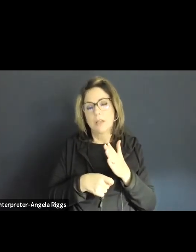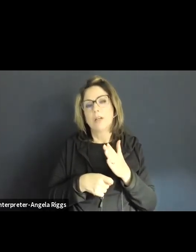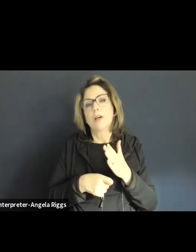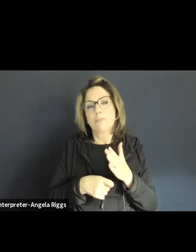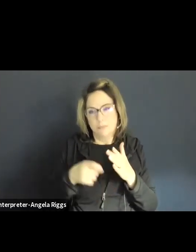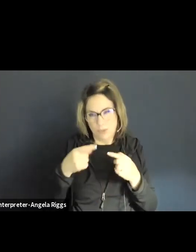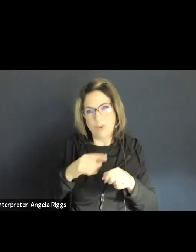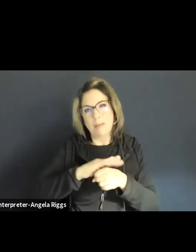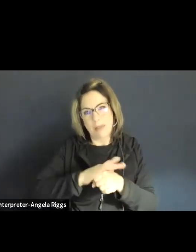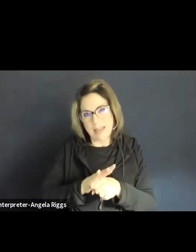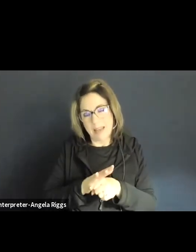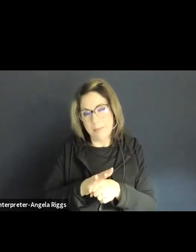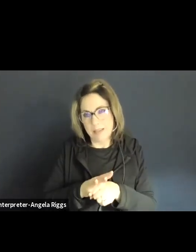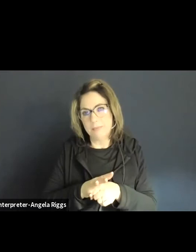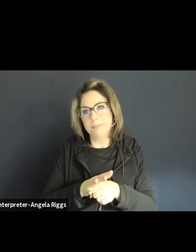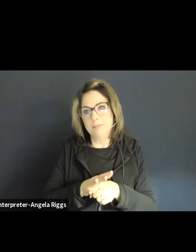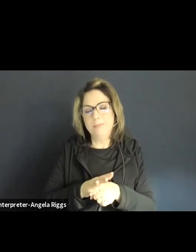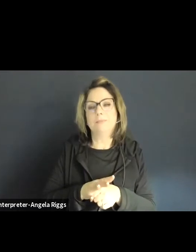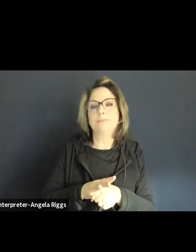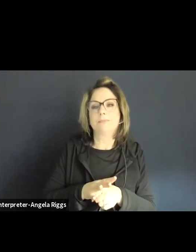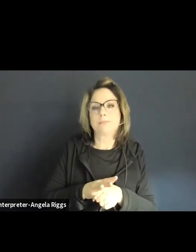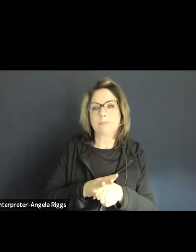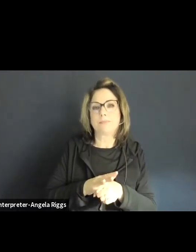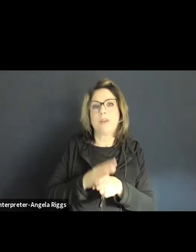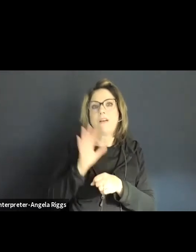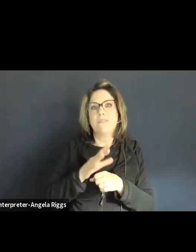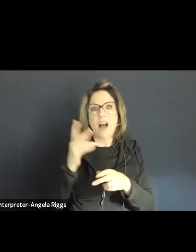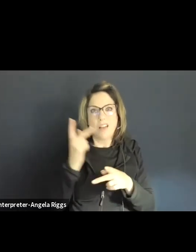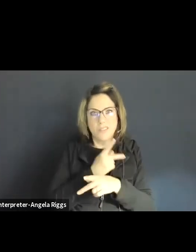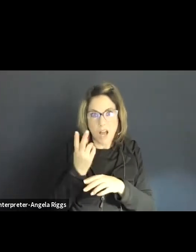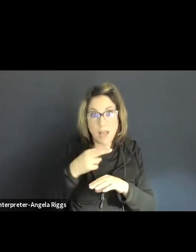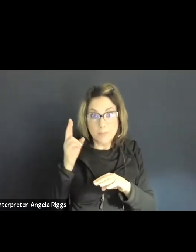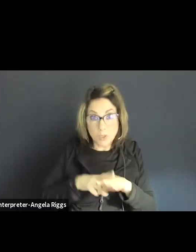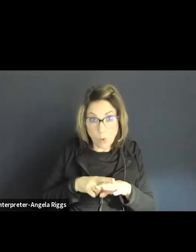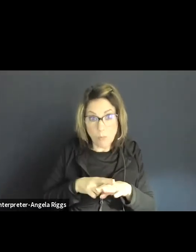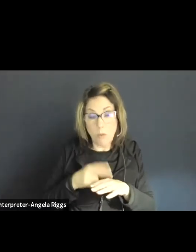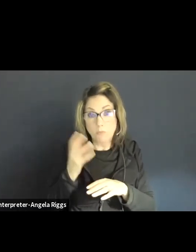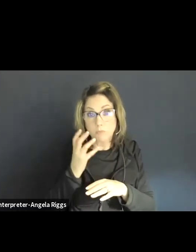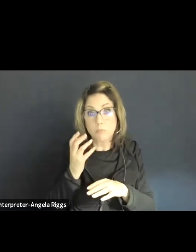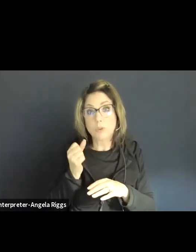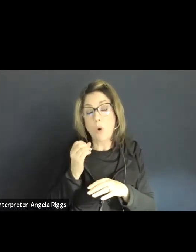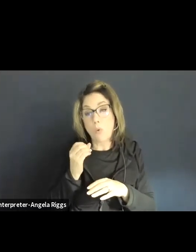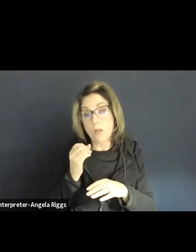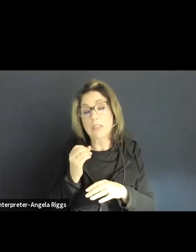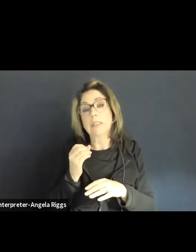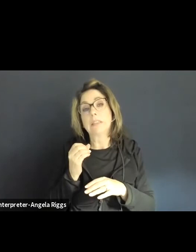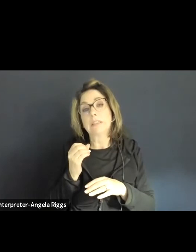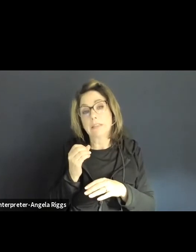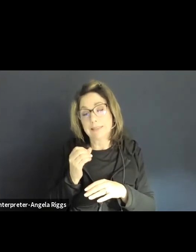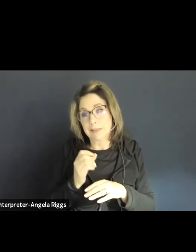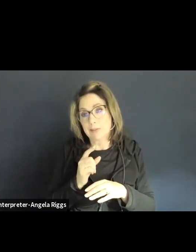pandemic is at a rate that is 5 times normal. And so it would be